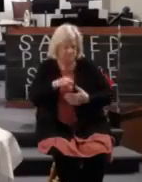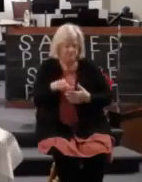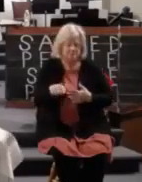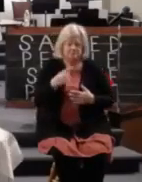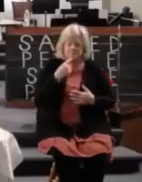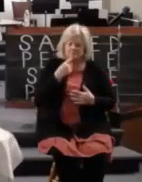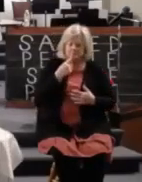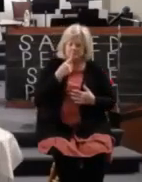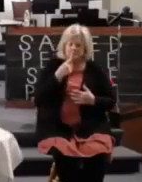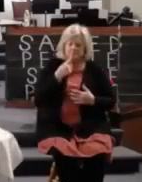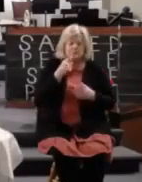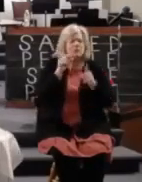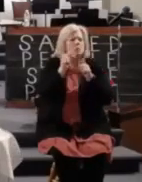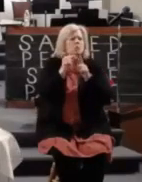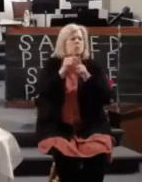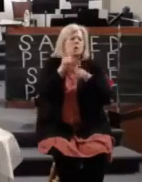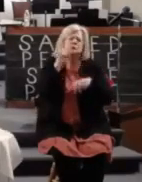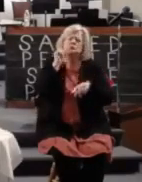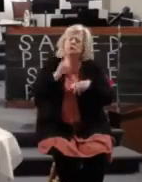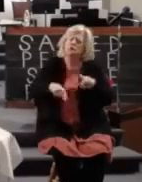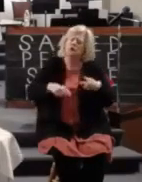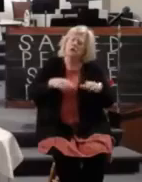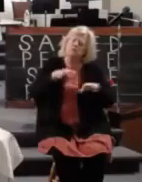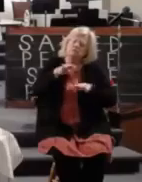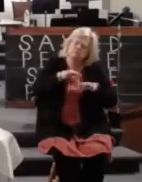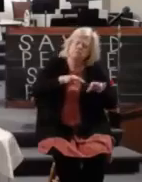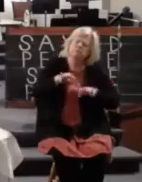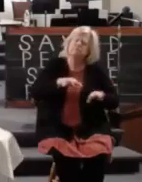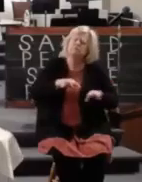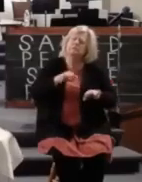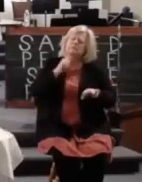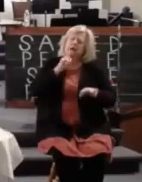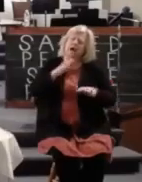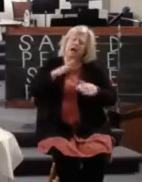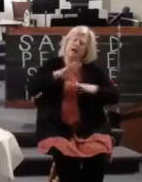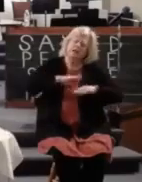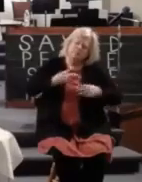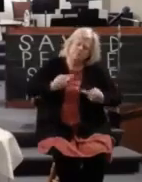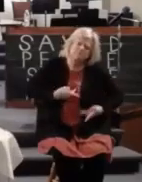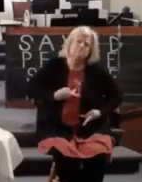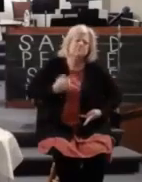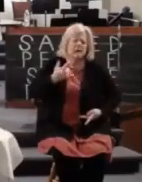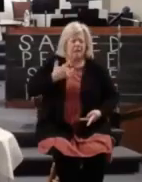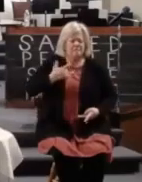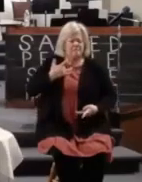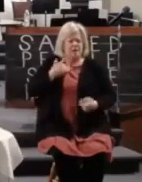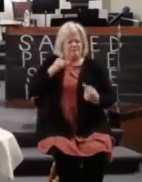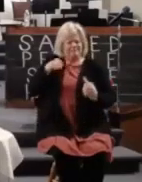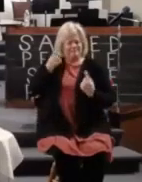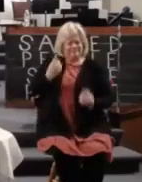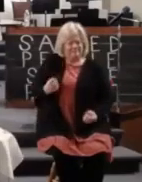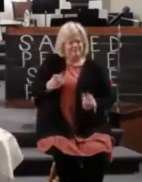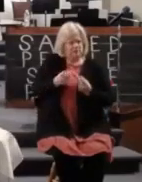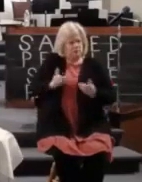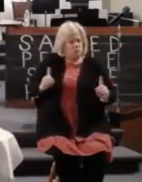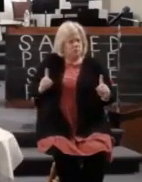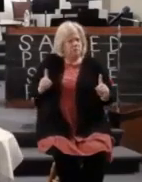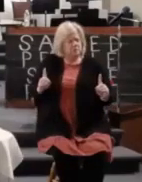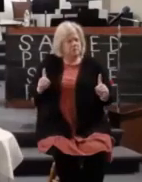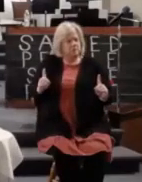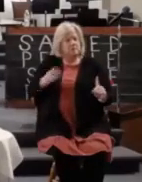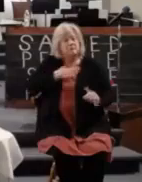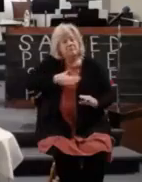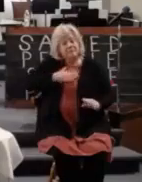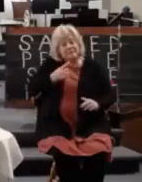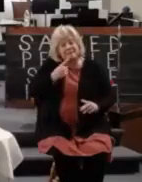"No words could ever express the great unhappiness I have felt since our divorce. Please say